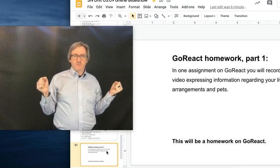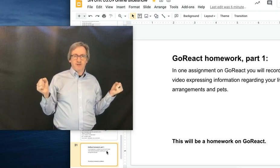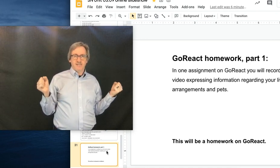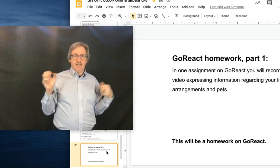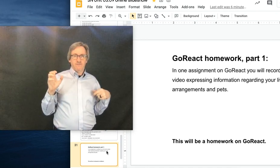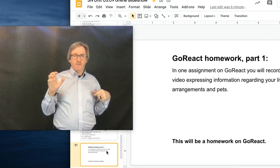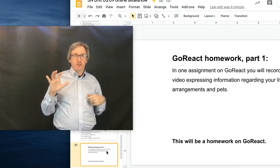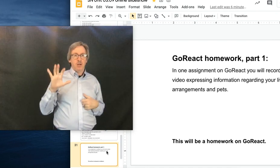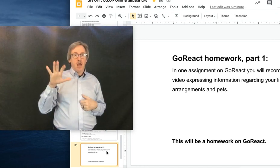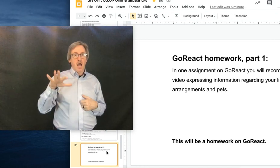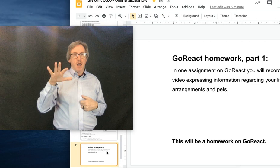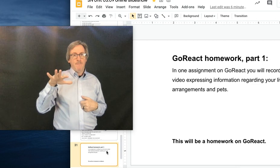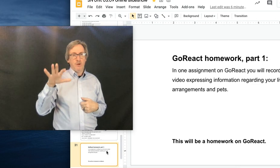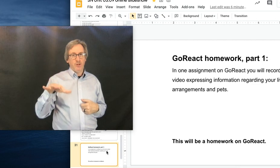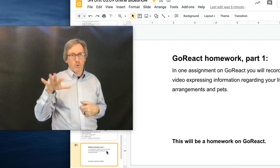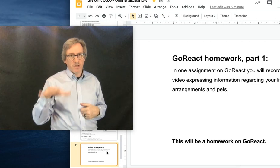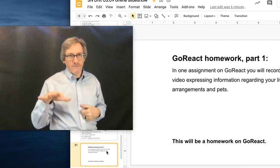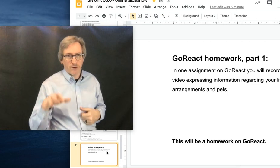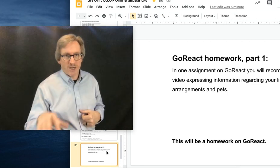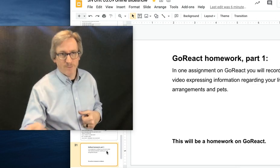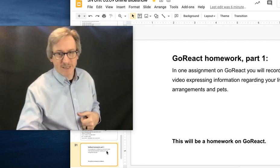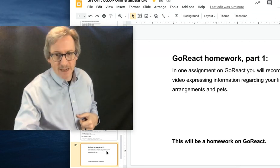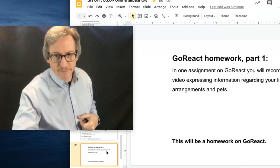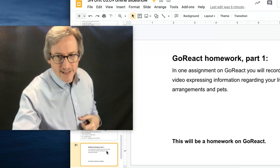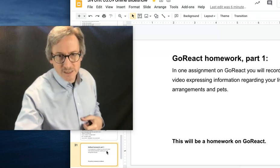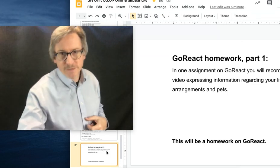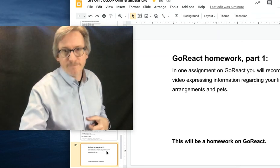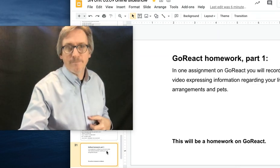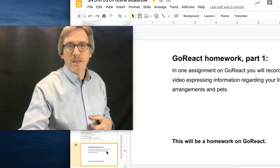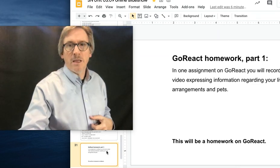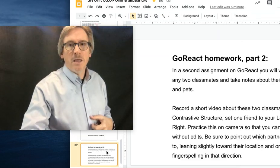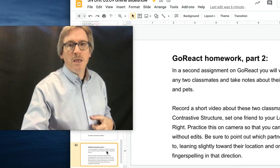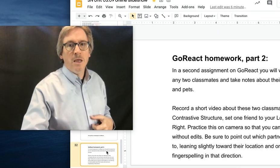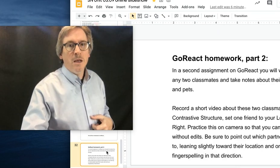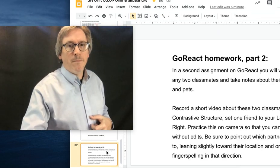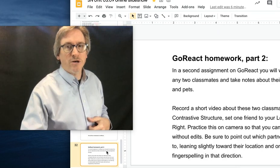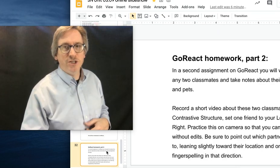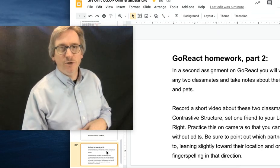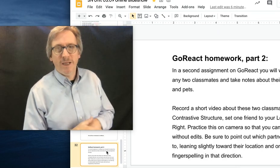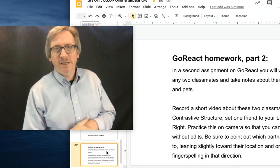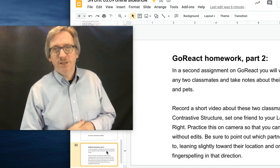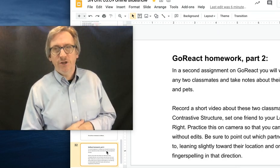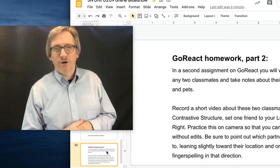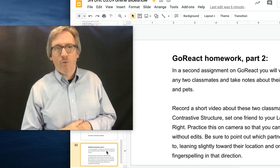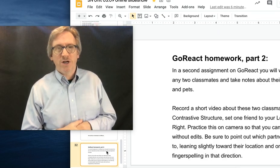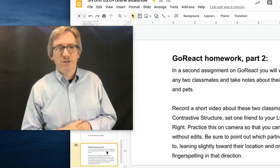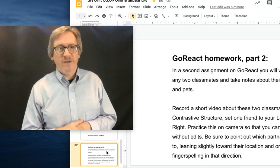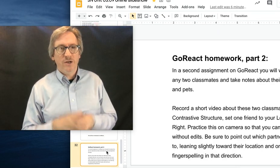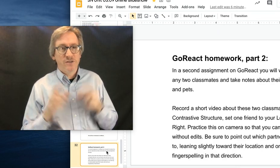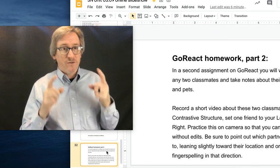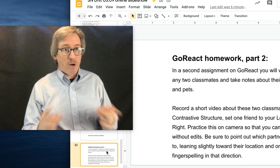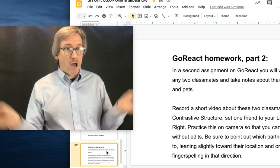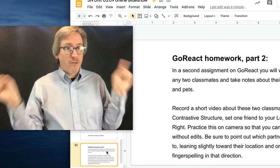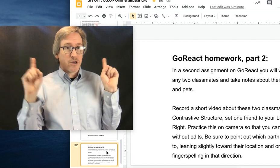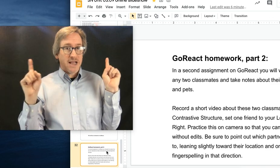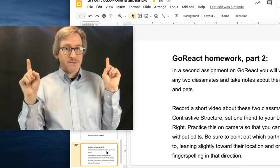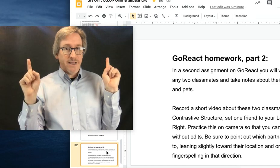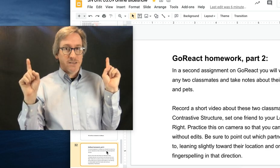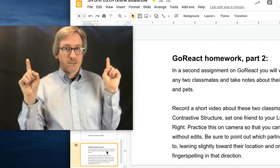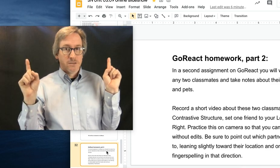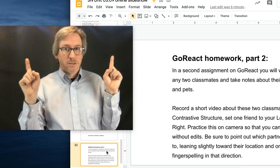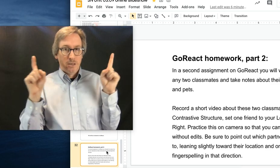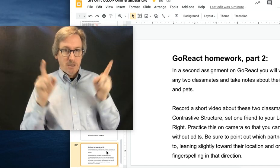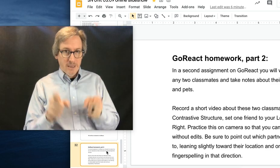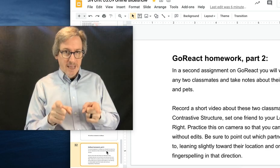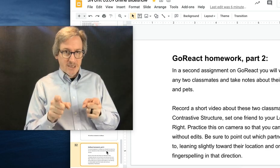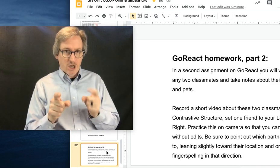video expressing information about your living arrangement and pets. Part 2 is you're going to watch the videos from other